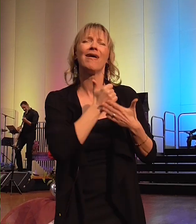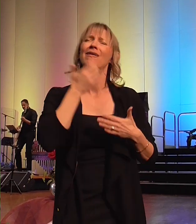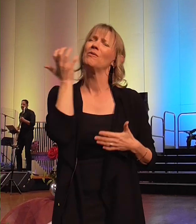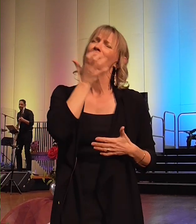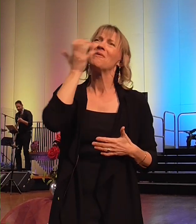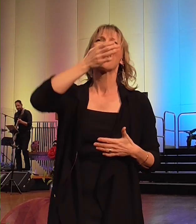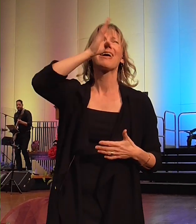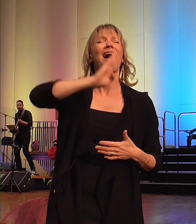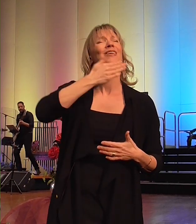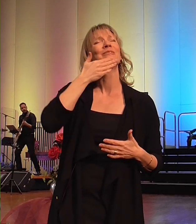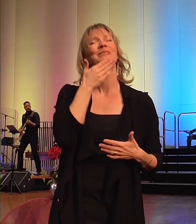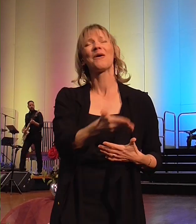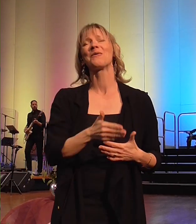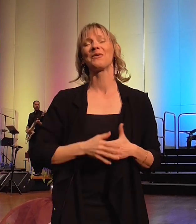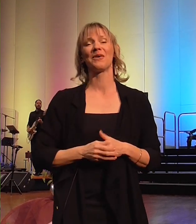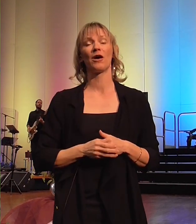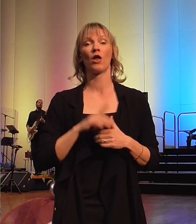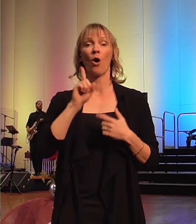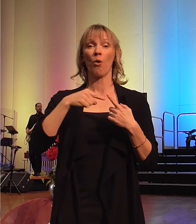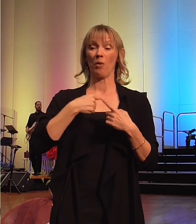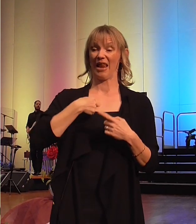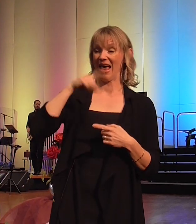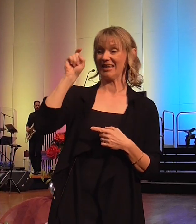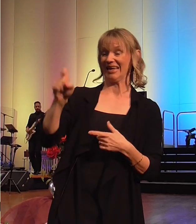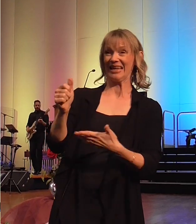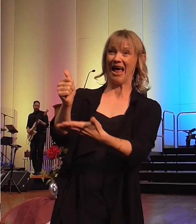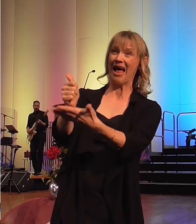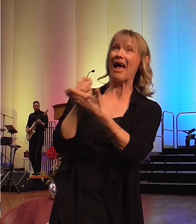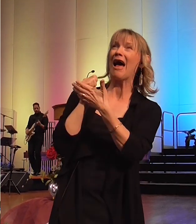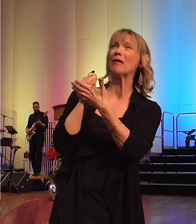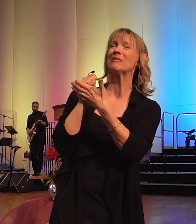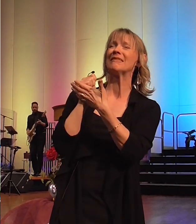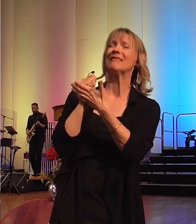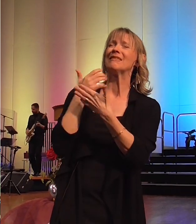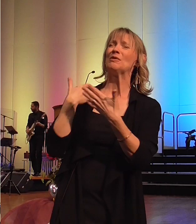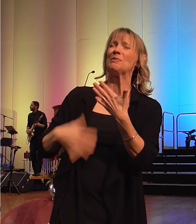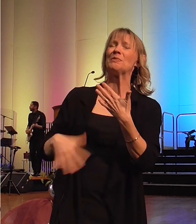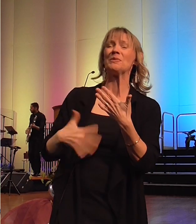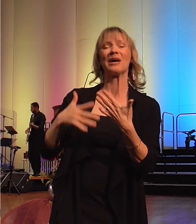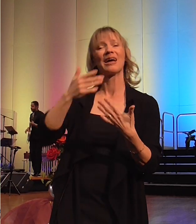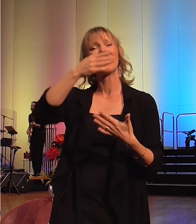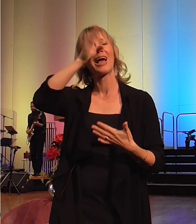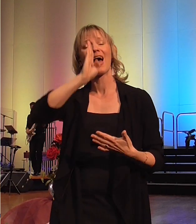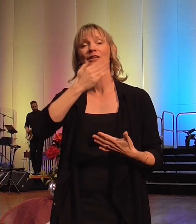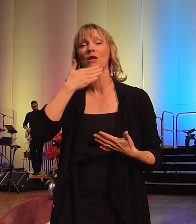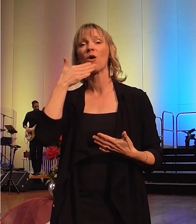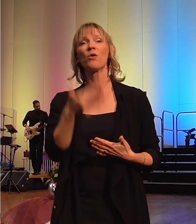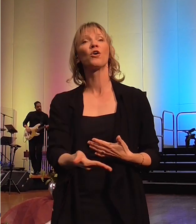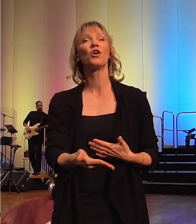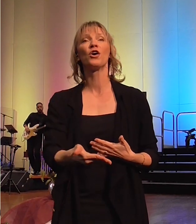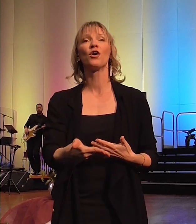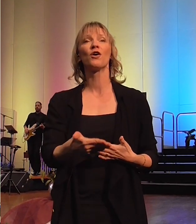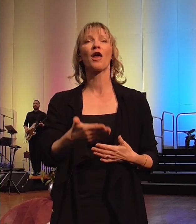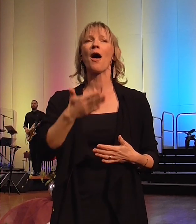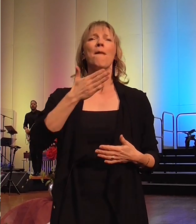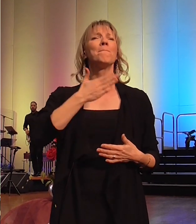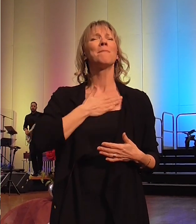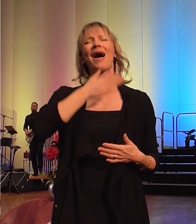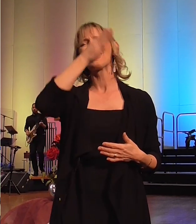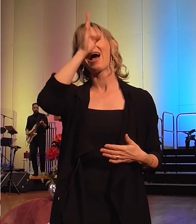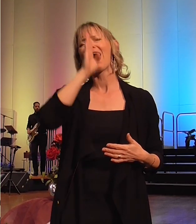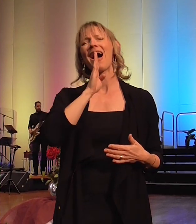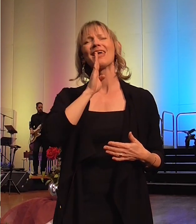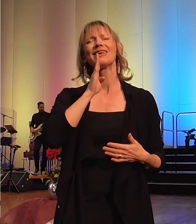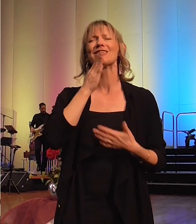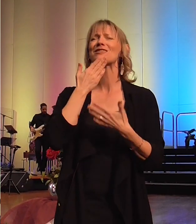hand, God is so good. When I need a helping hand, God is so good.